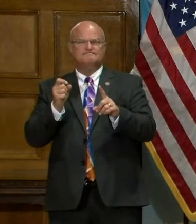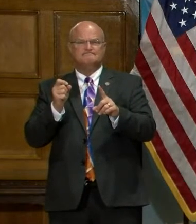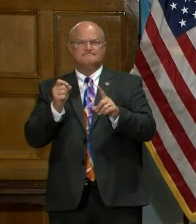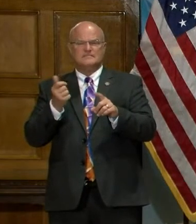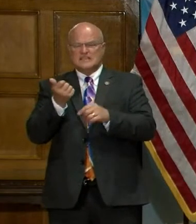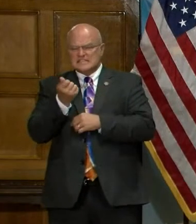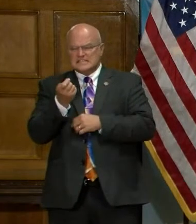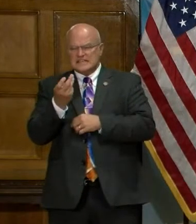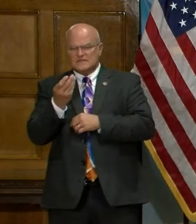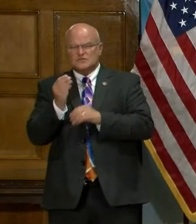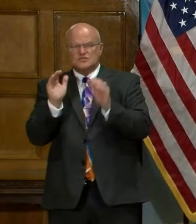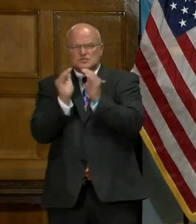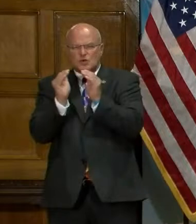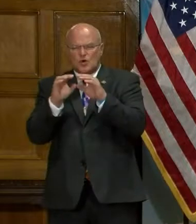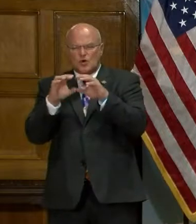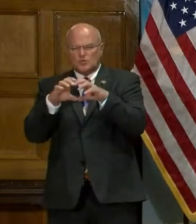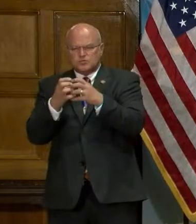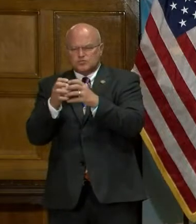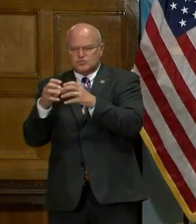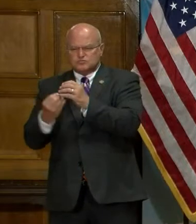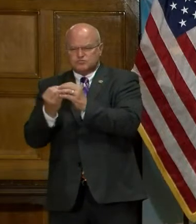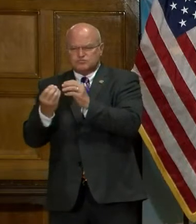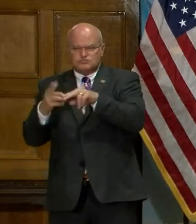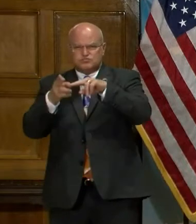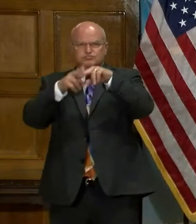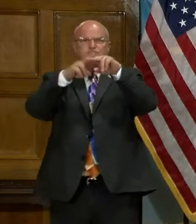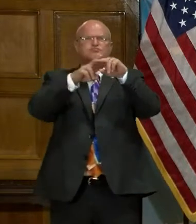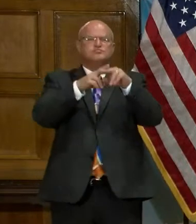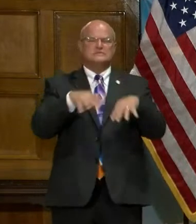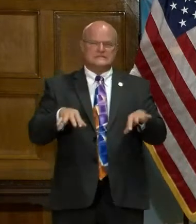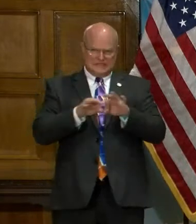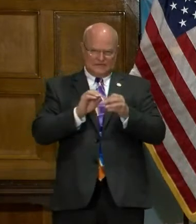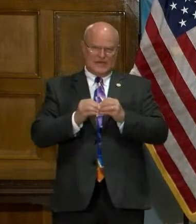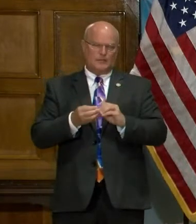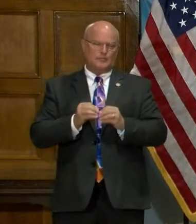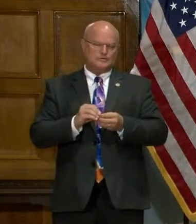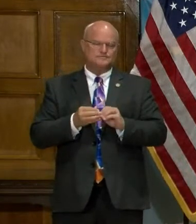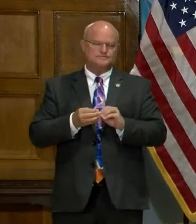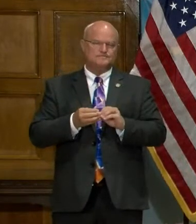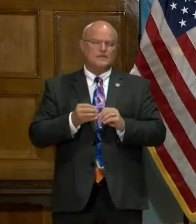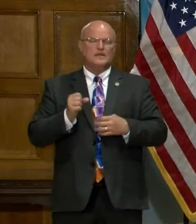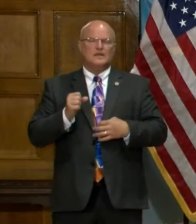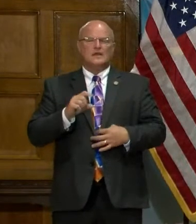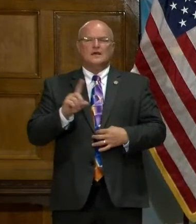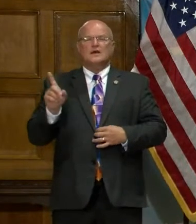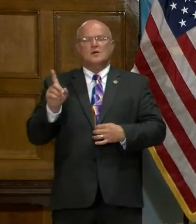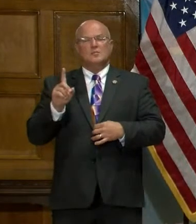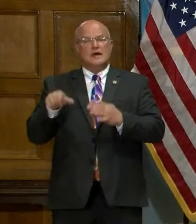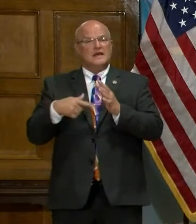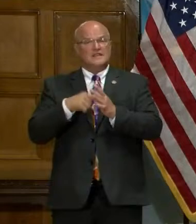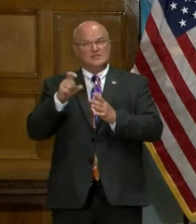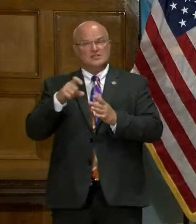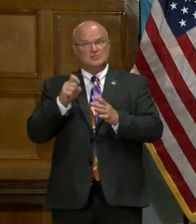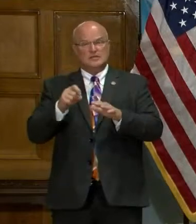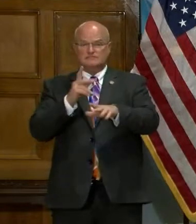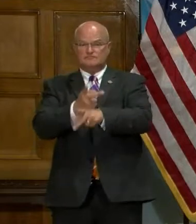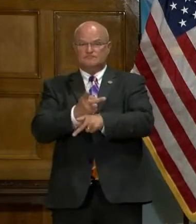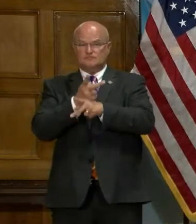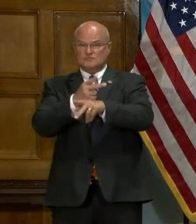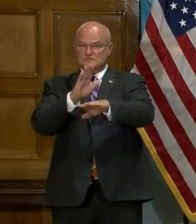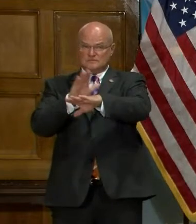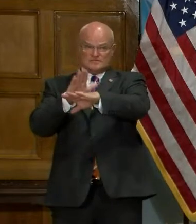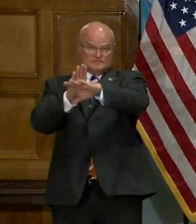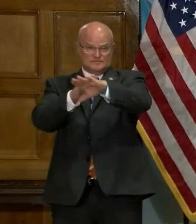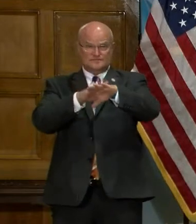a number of small clusters can quickly add up to a significant rise. But this should be a word of caution to